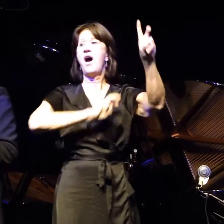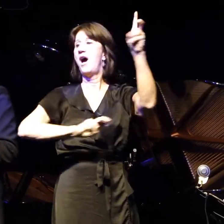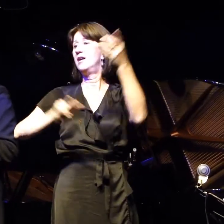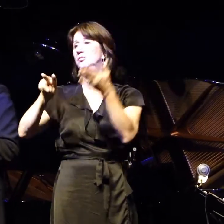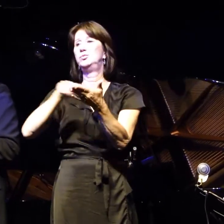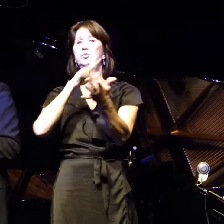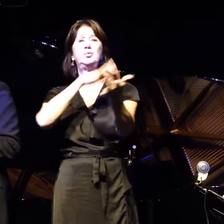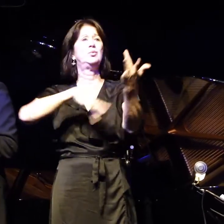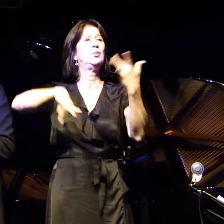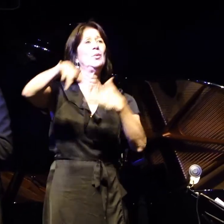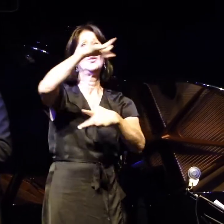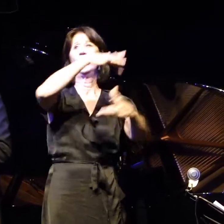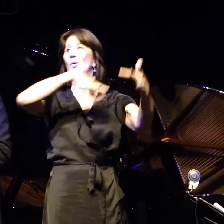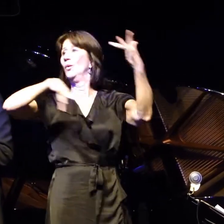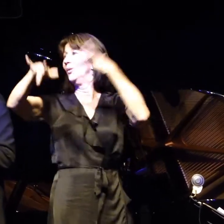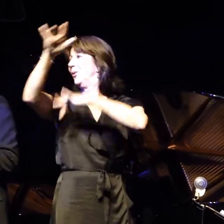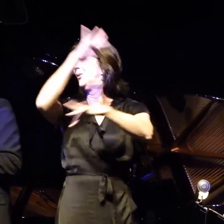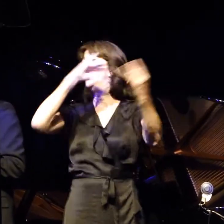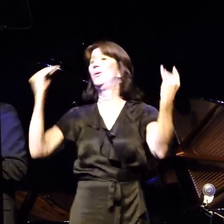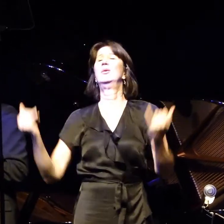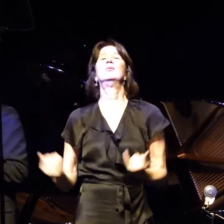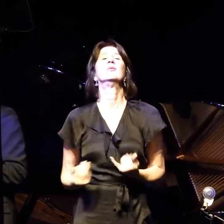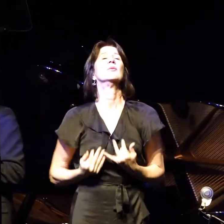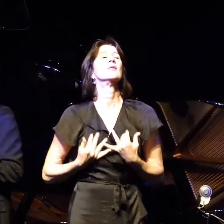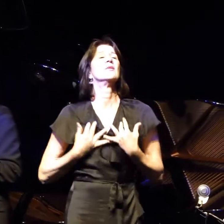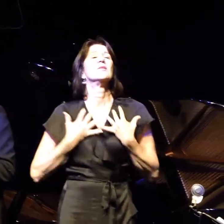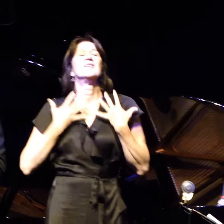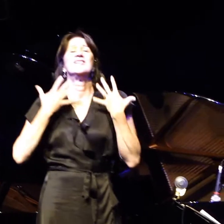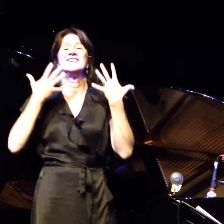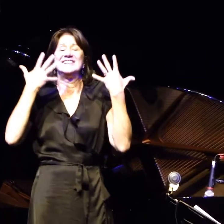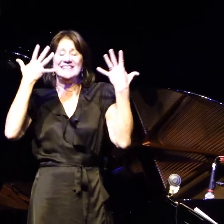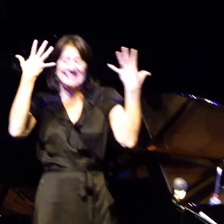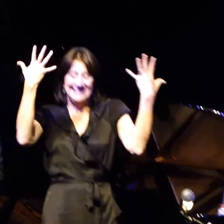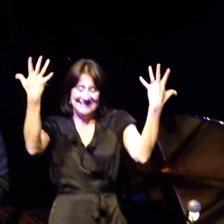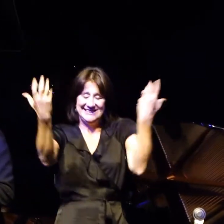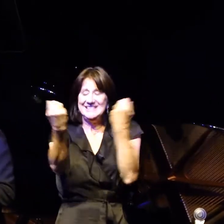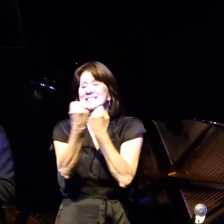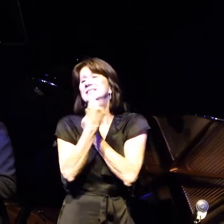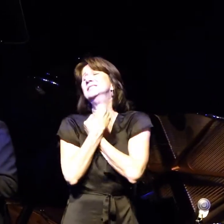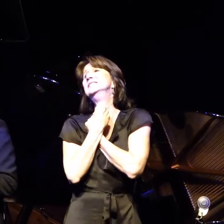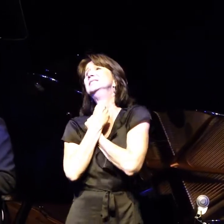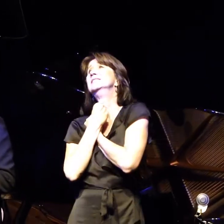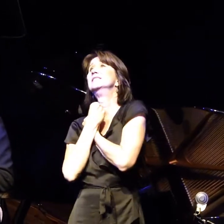wheel, the dizzy dancing way that you feel,